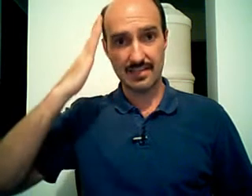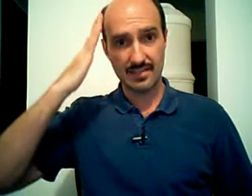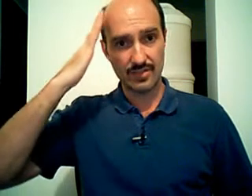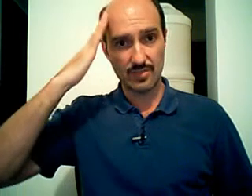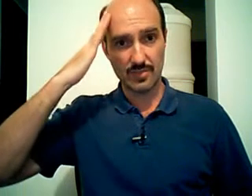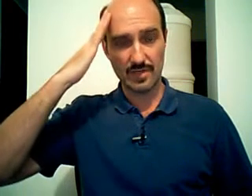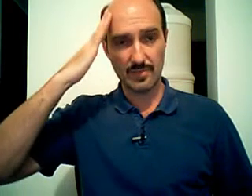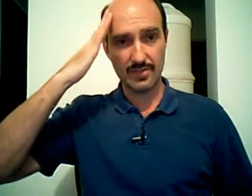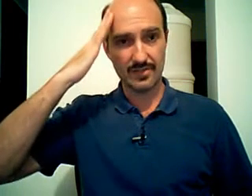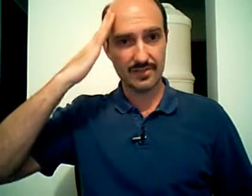You're going to put it up at your